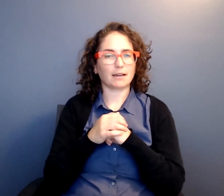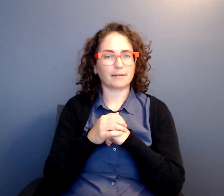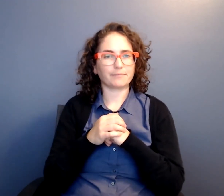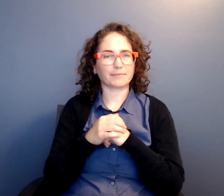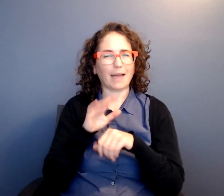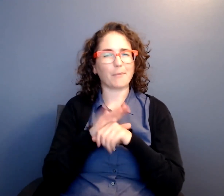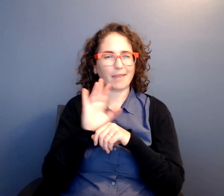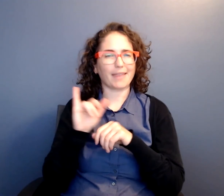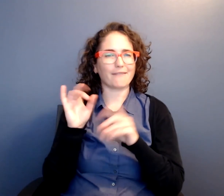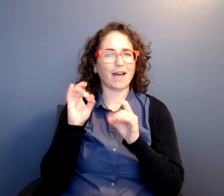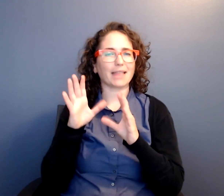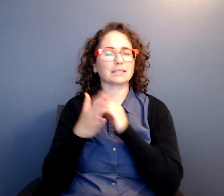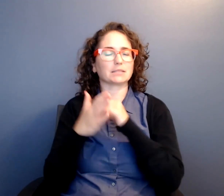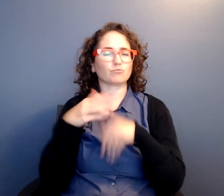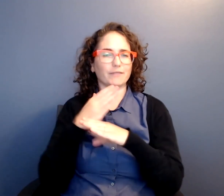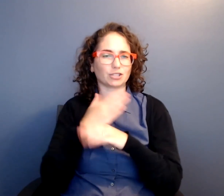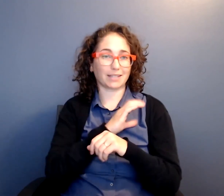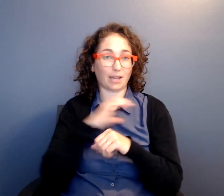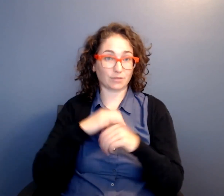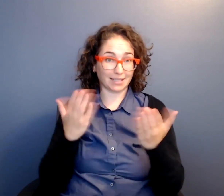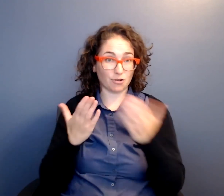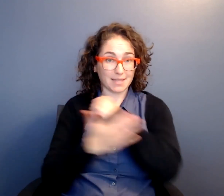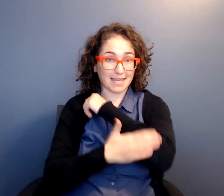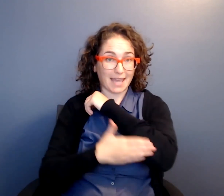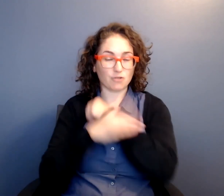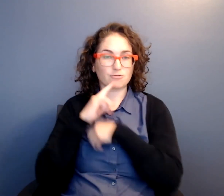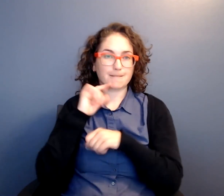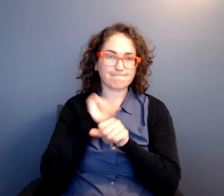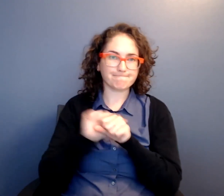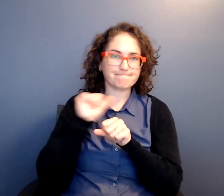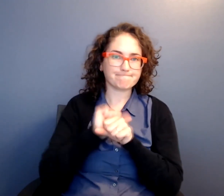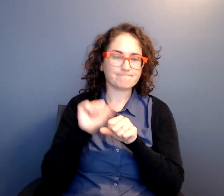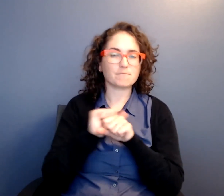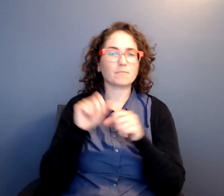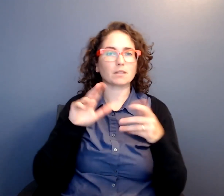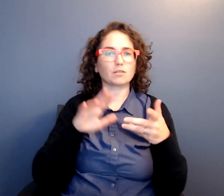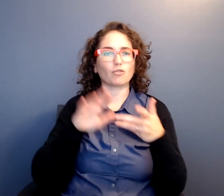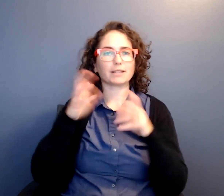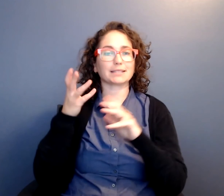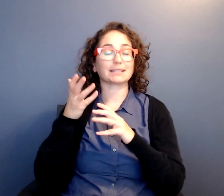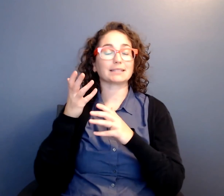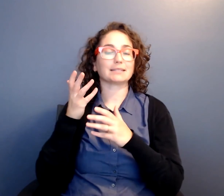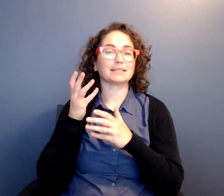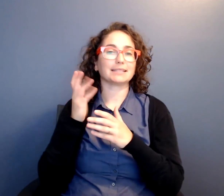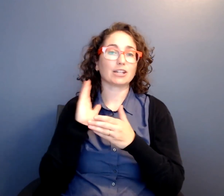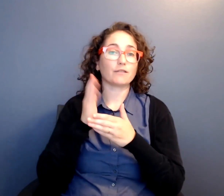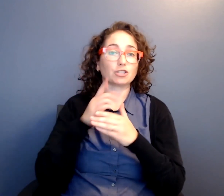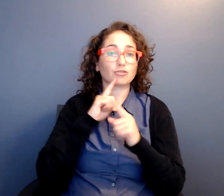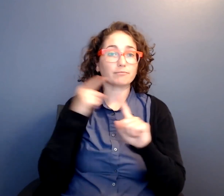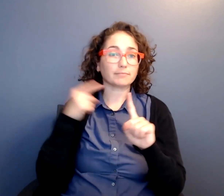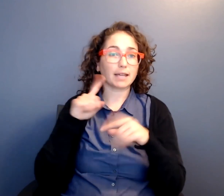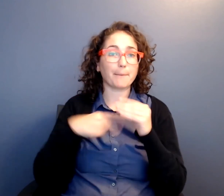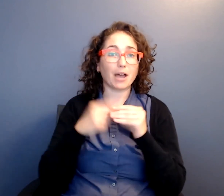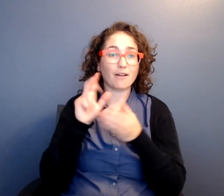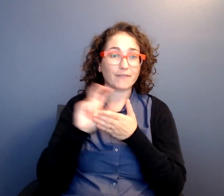Prevention Council here in the county. Is working very intentionally on crisis intervention that's centered around investing